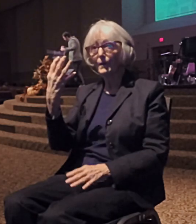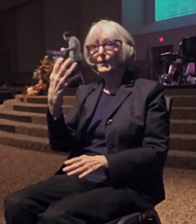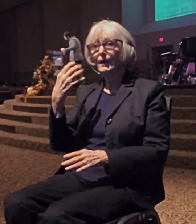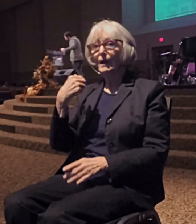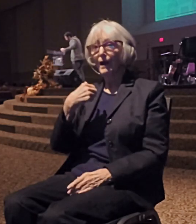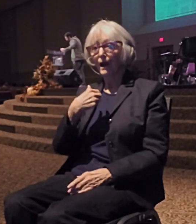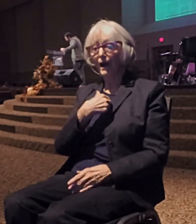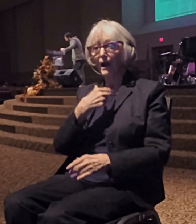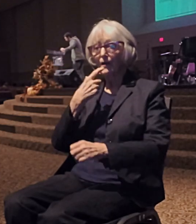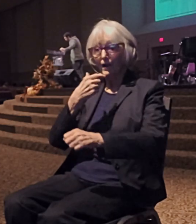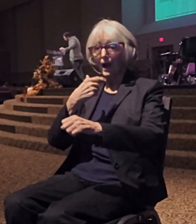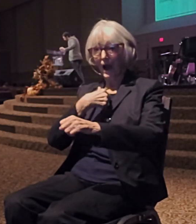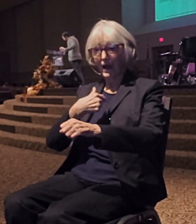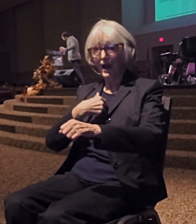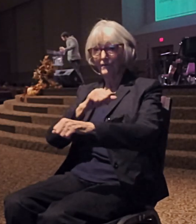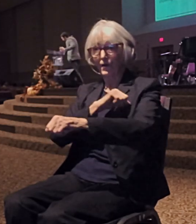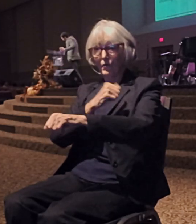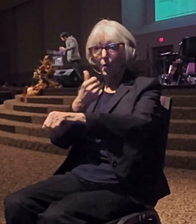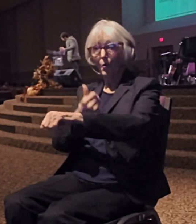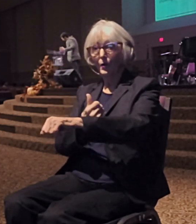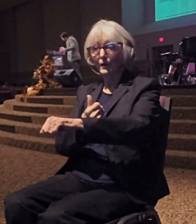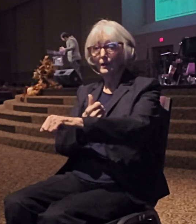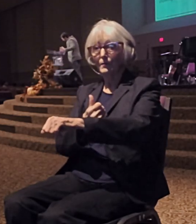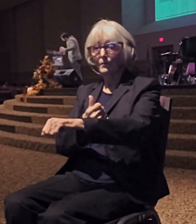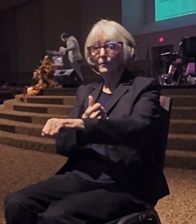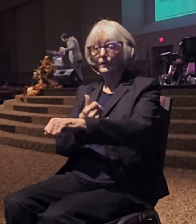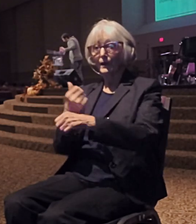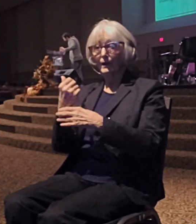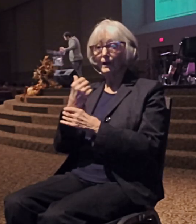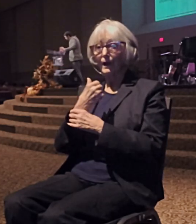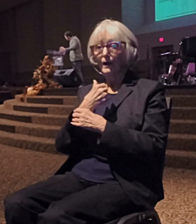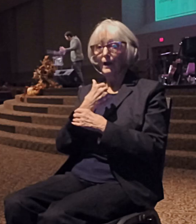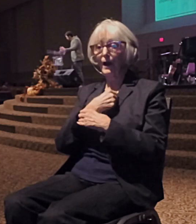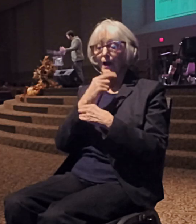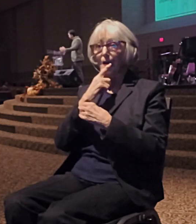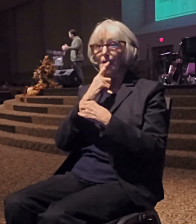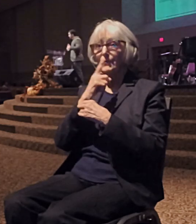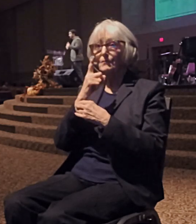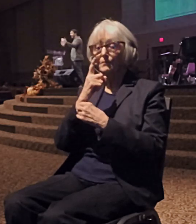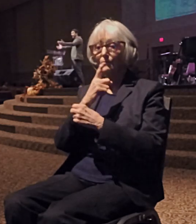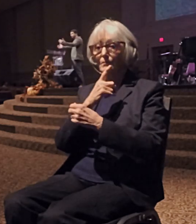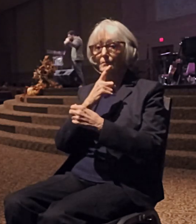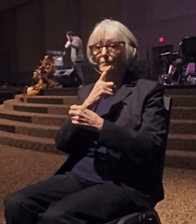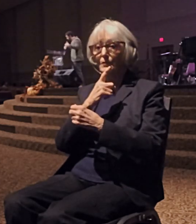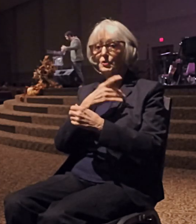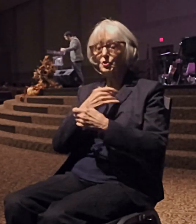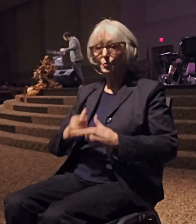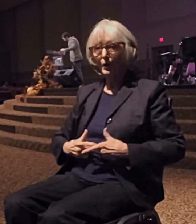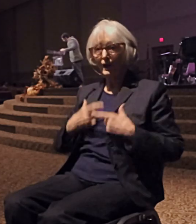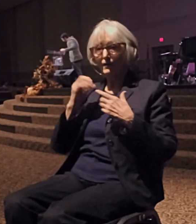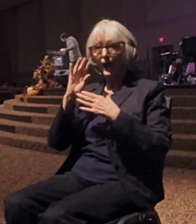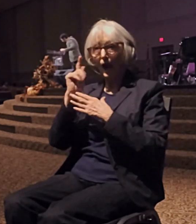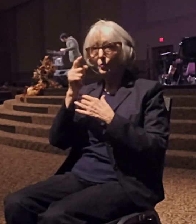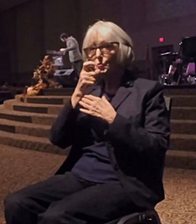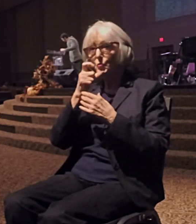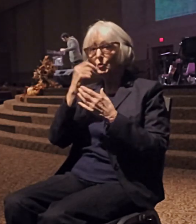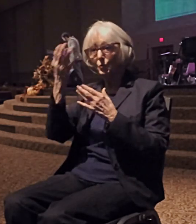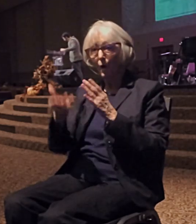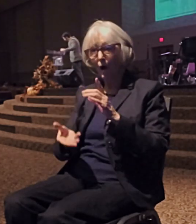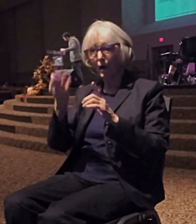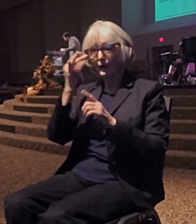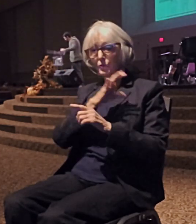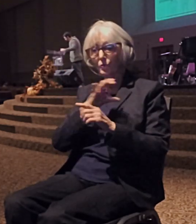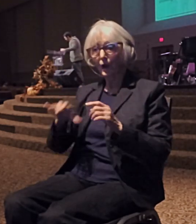I implore you to walk worthy of in the manner worthy of the calling with which you've been called. Live out who you actually are in